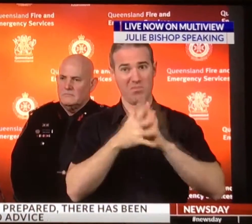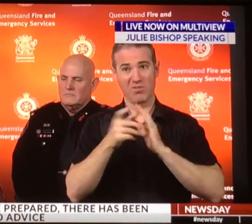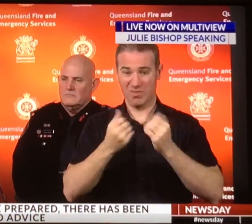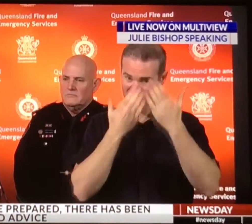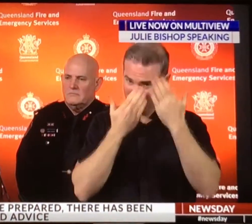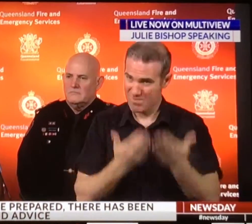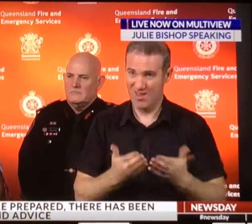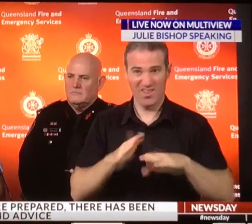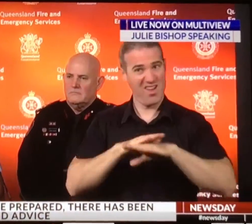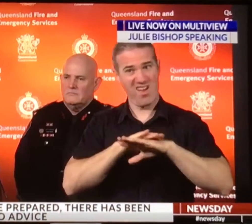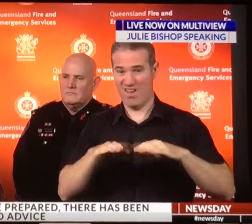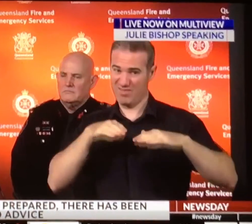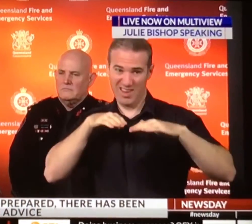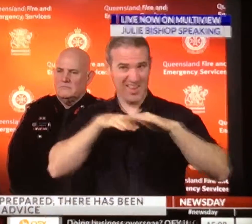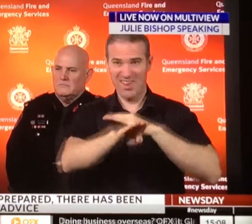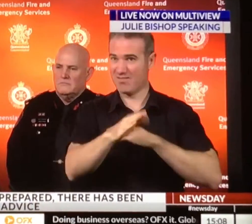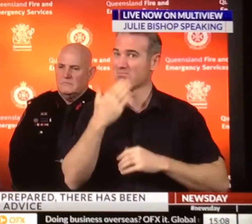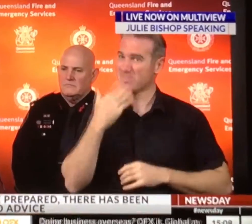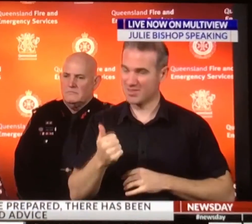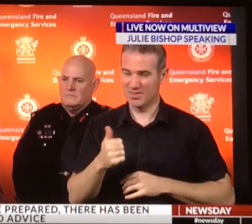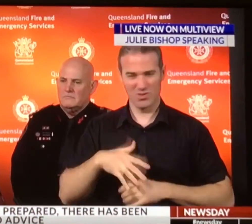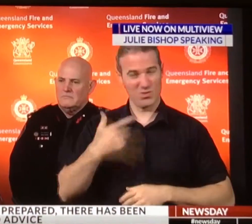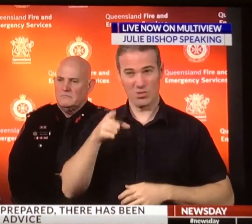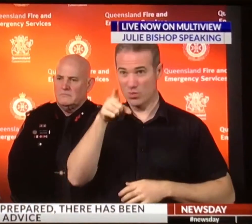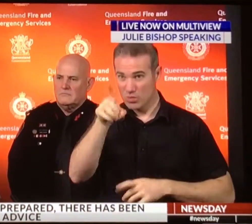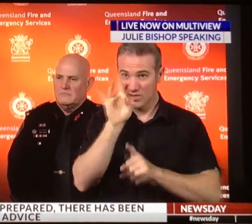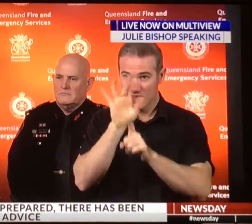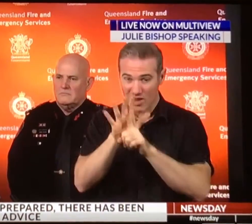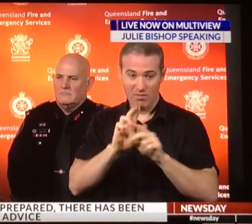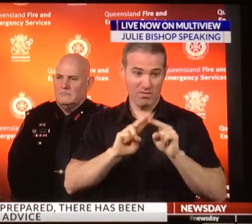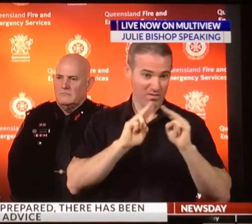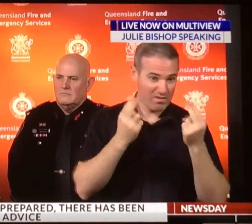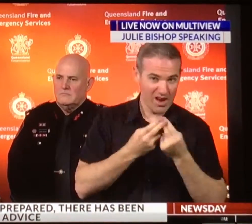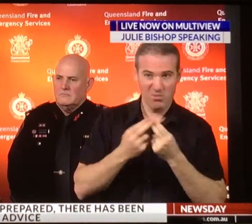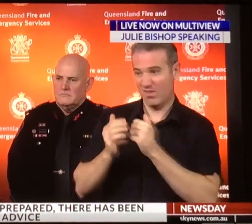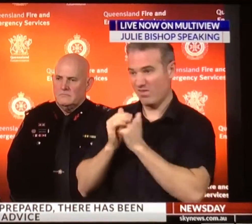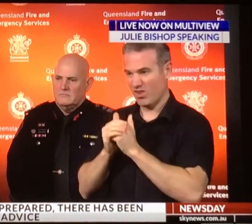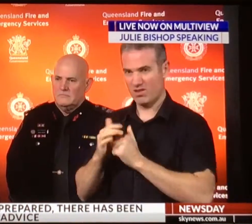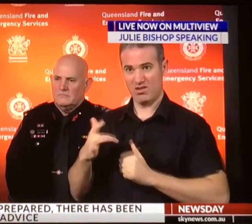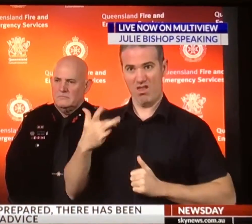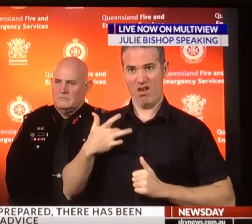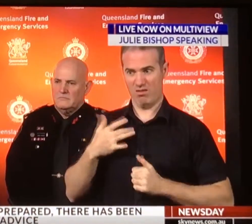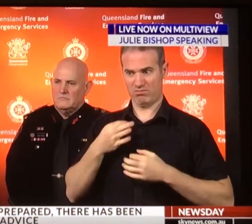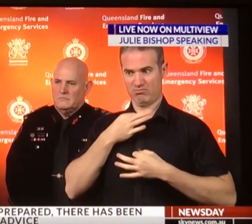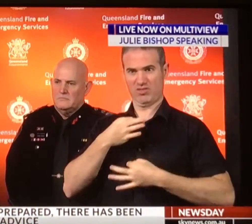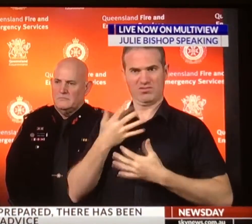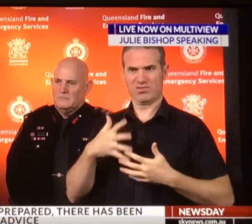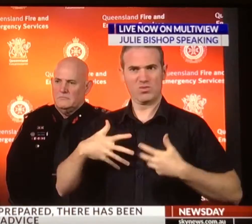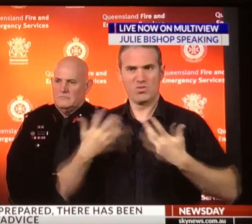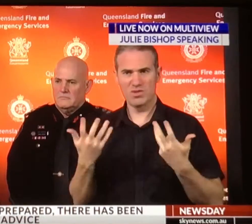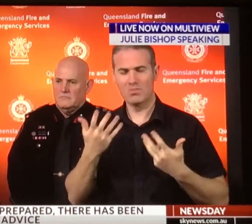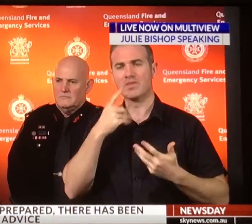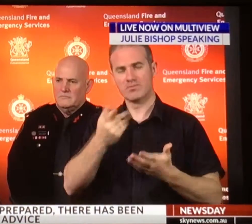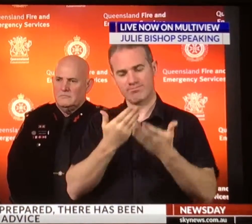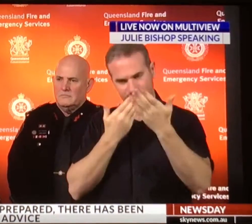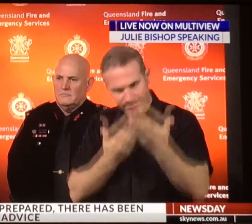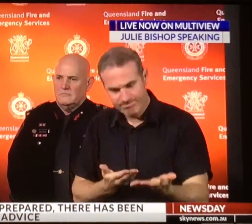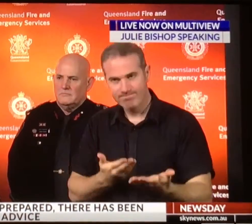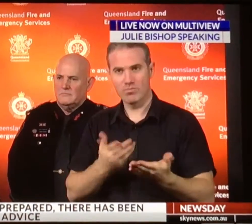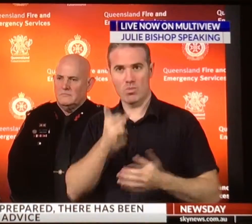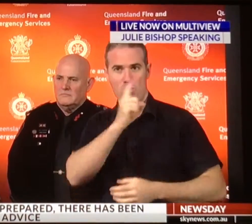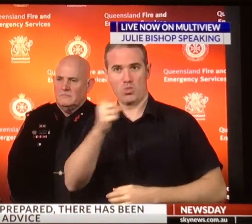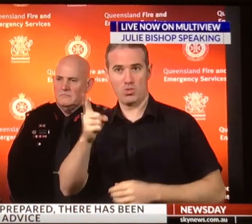you to endanger your or your family or your passengers' lives. So pay attention, heed the warnings, and if roads